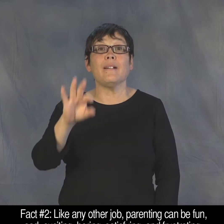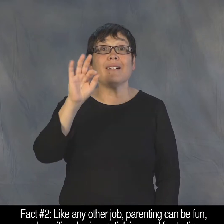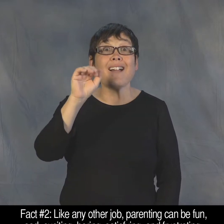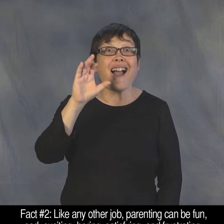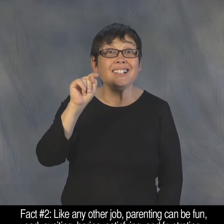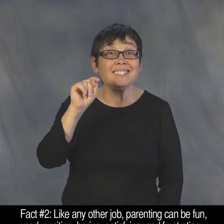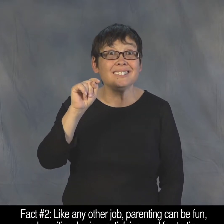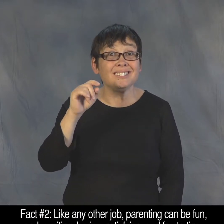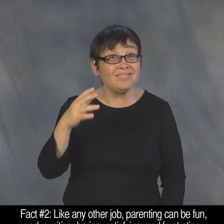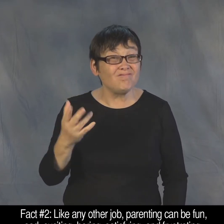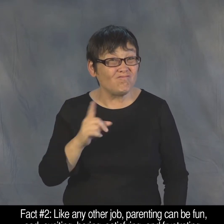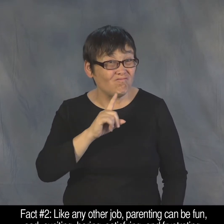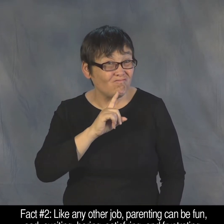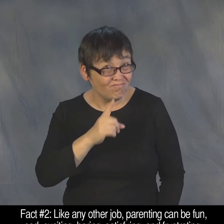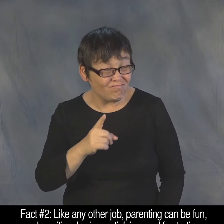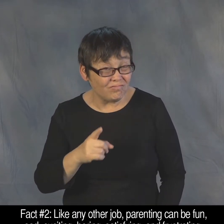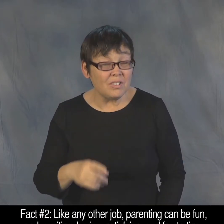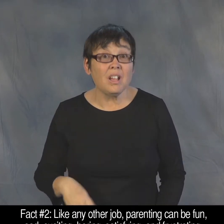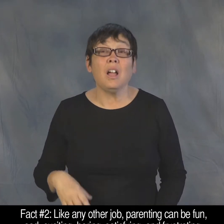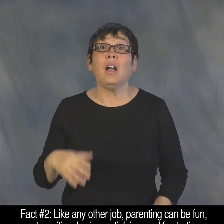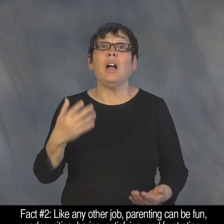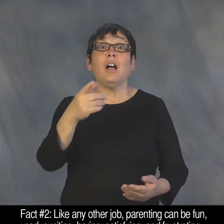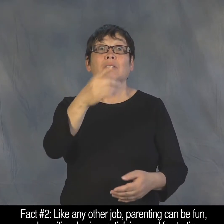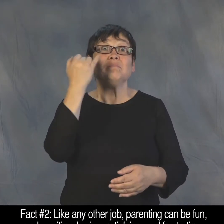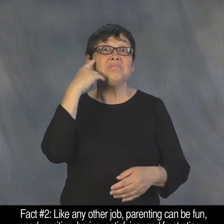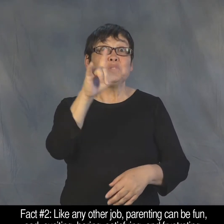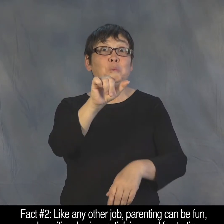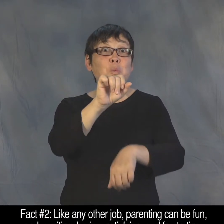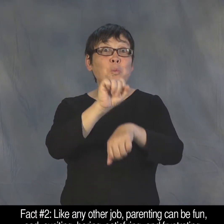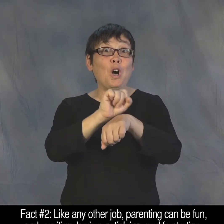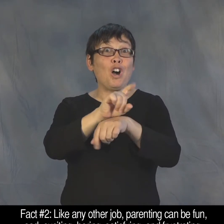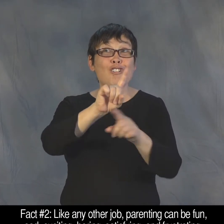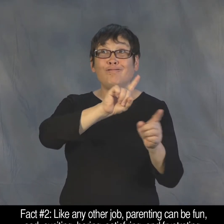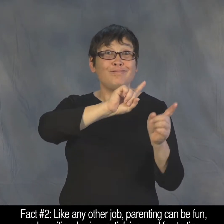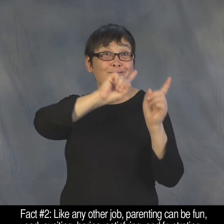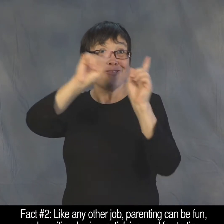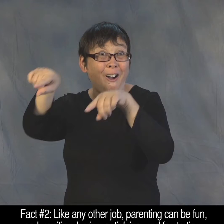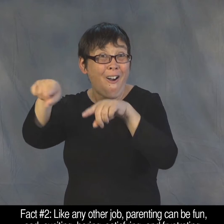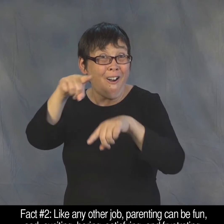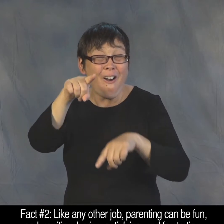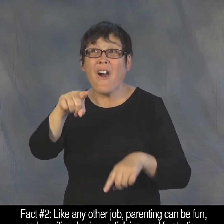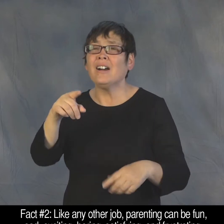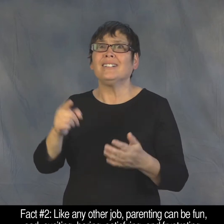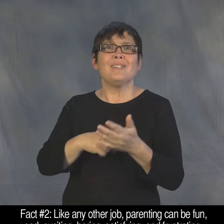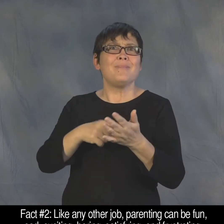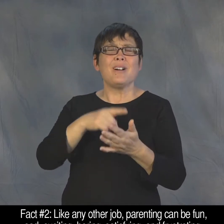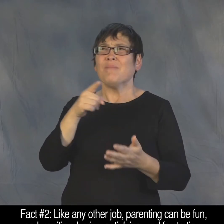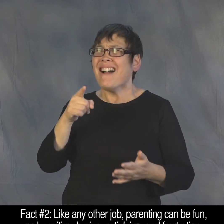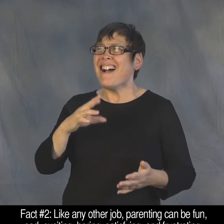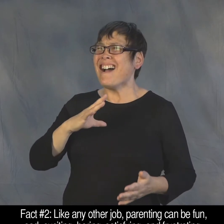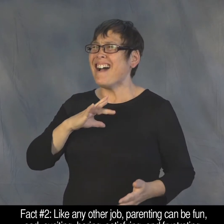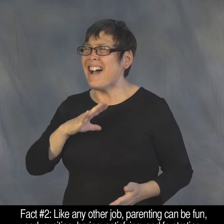Fact number 2. Like any other job, parenting can be fun,